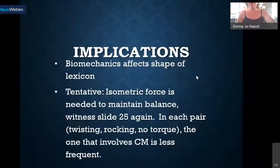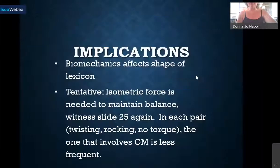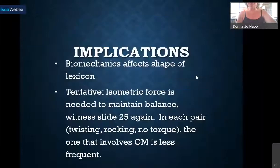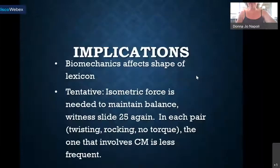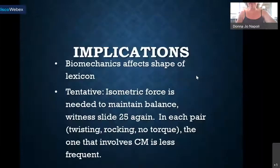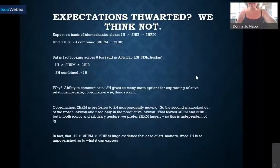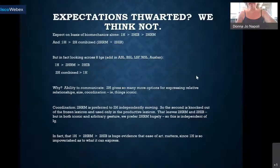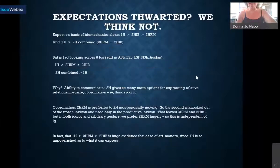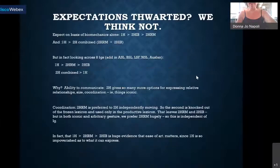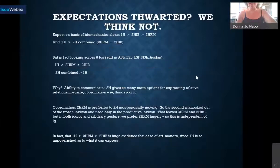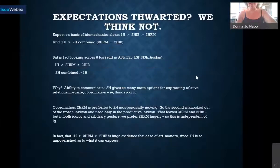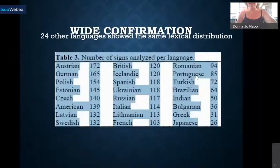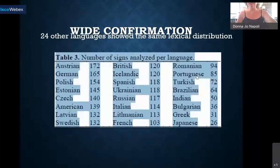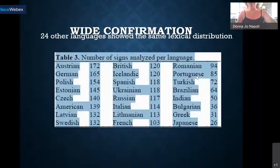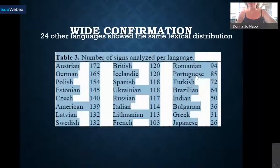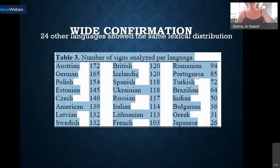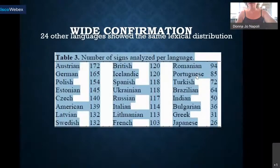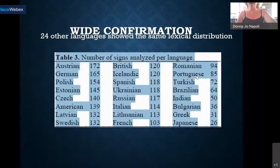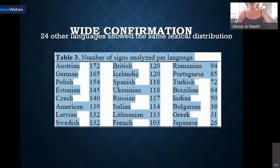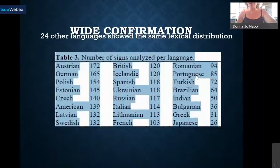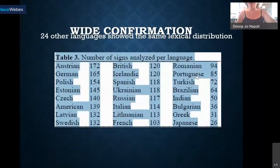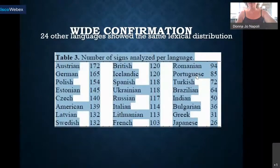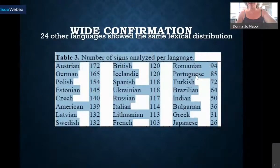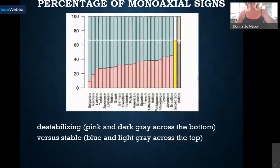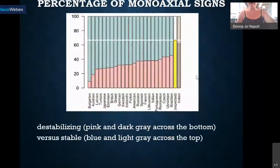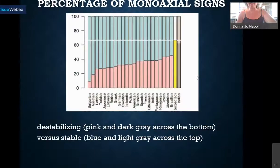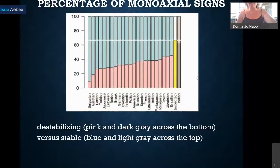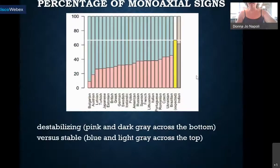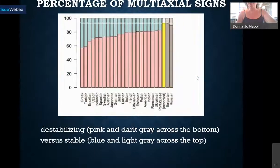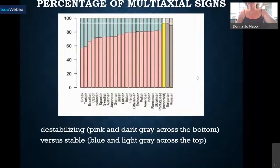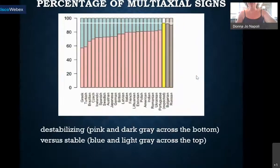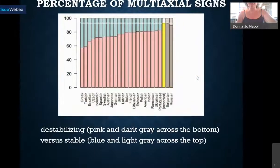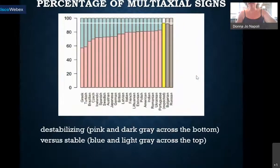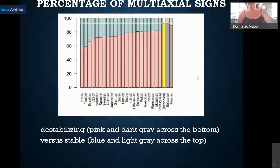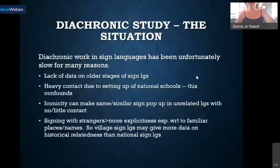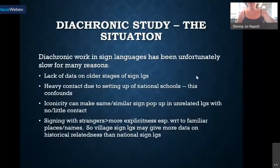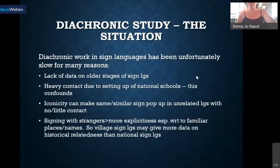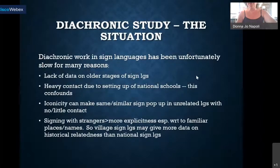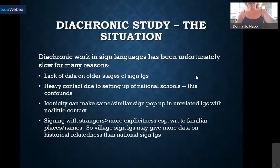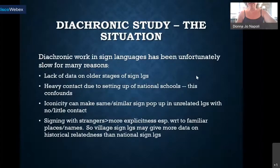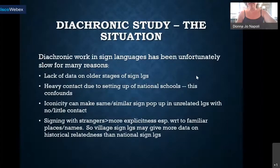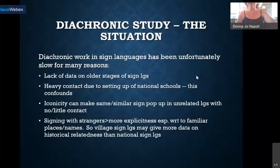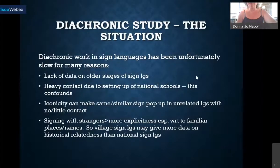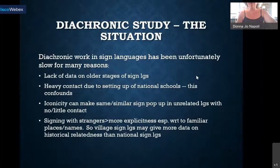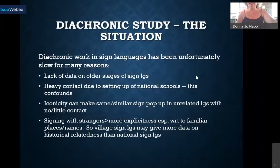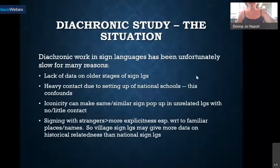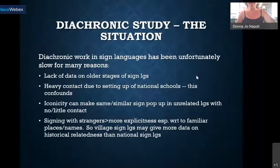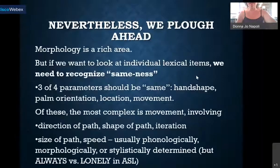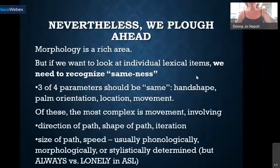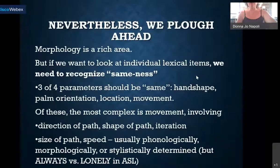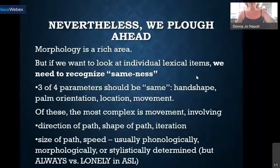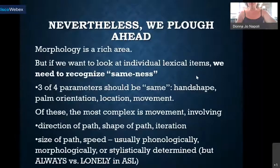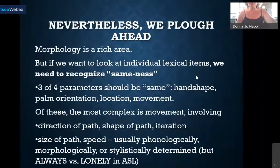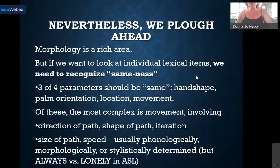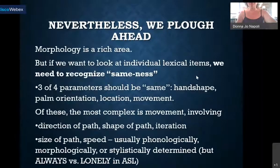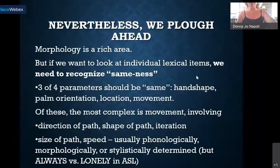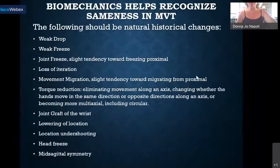into multi-axial signs, so we're not going to worry about that. We're just not going to worry about any of those things, but I want to show you some